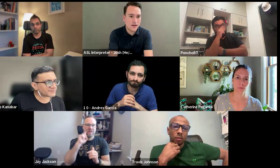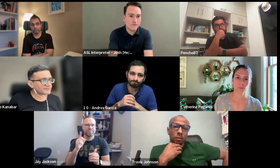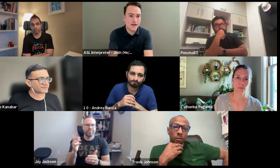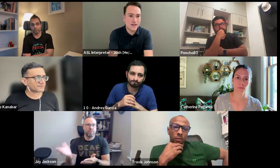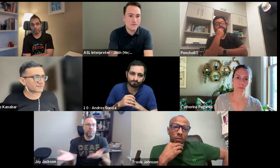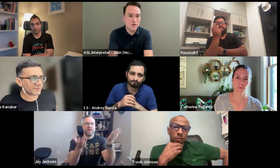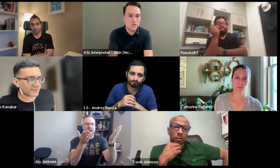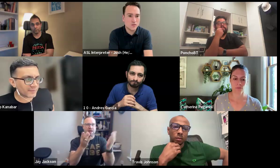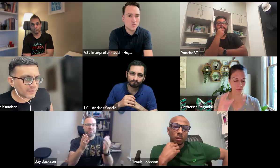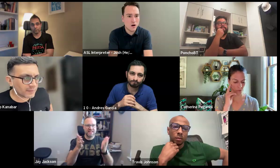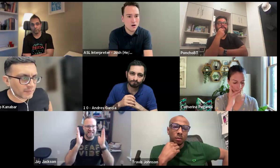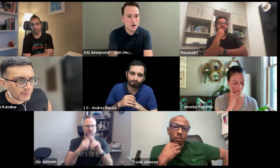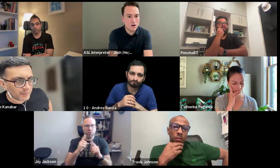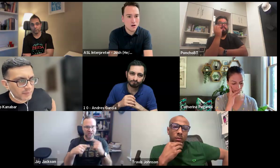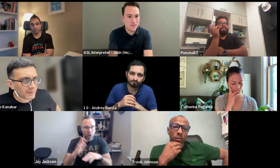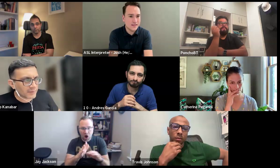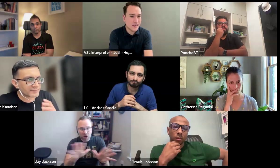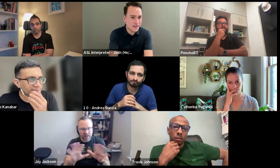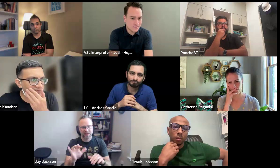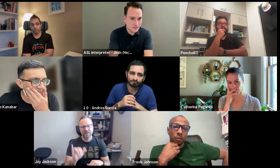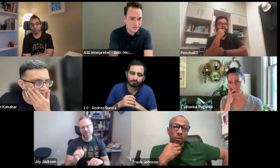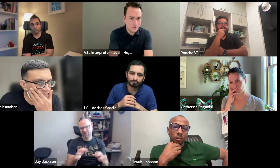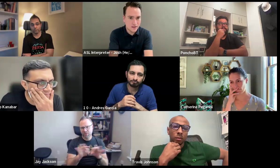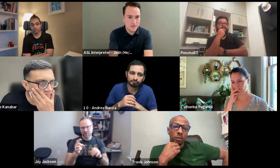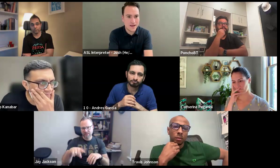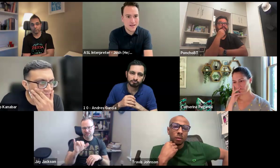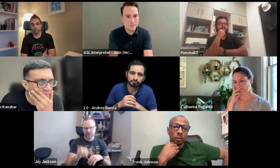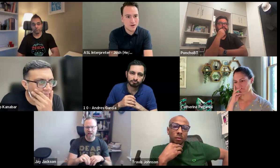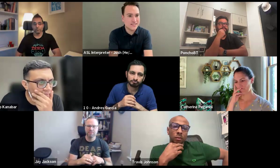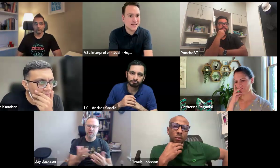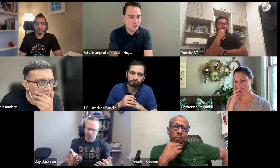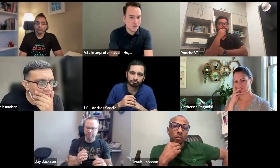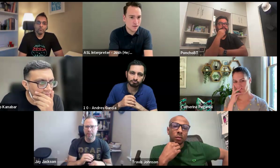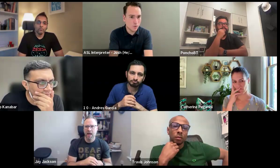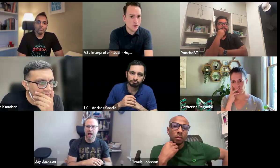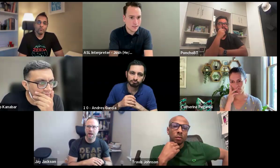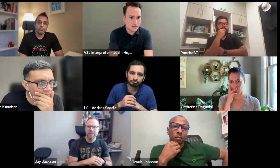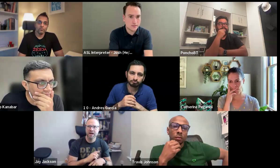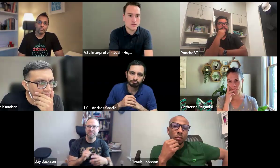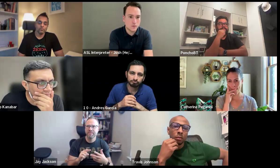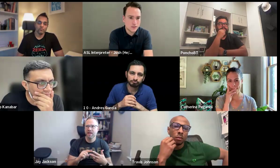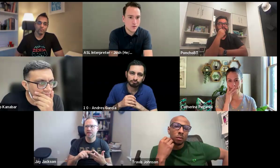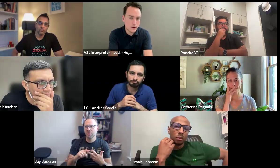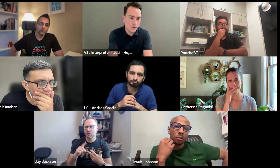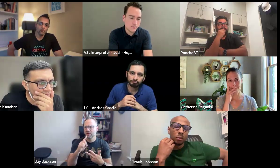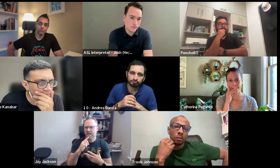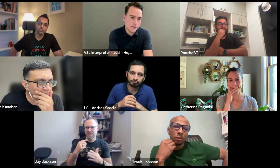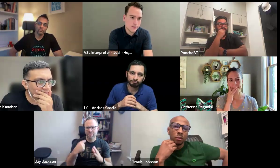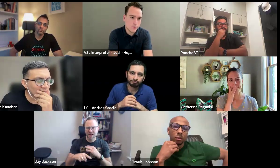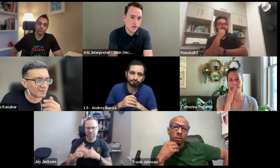Yeah, finding folks who are on the executive team that can bring attention and awareness to what's going on is